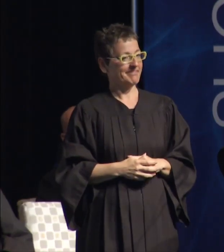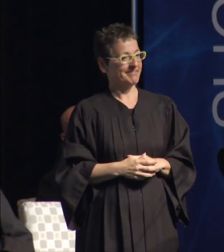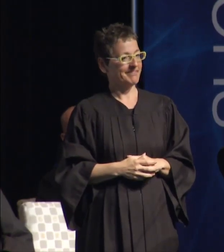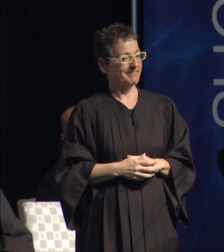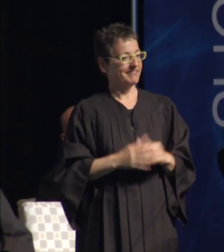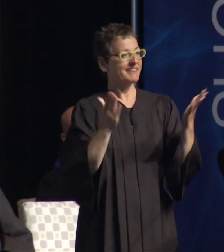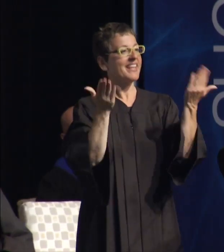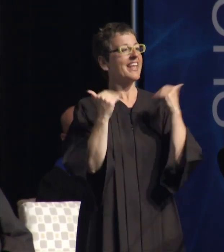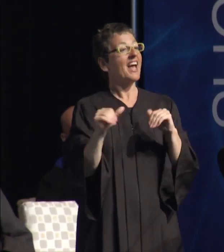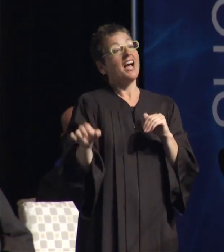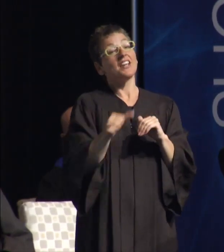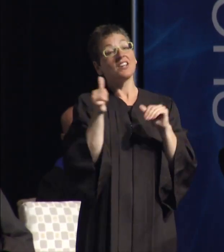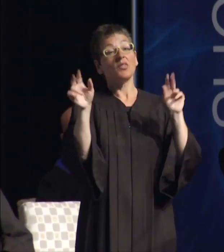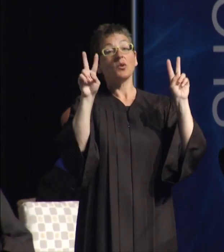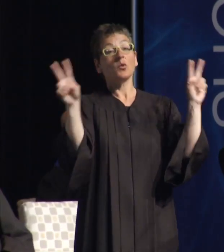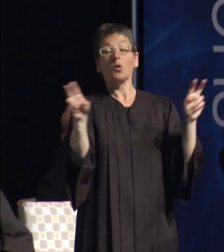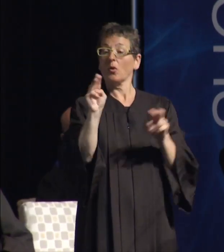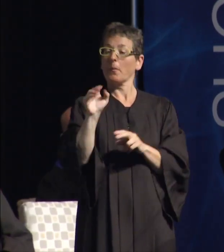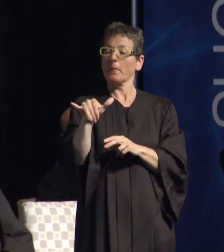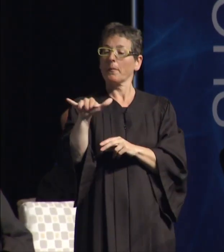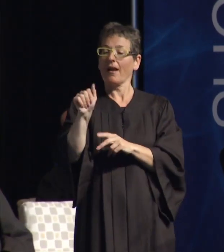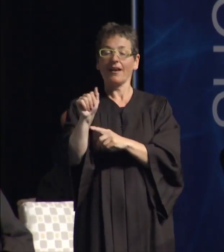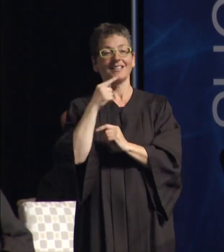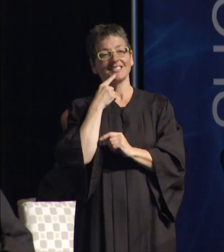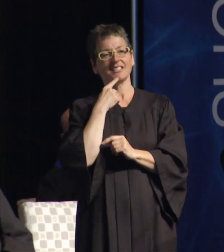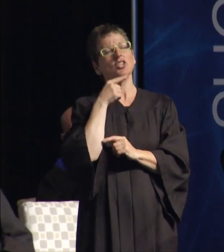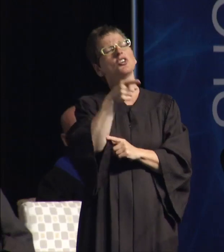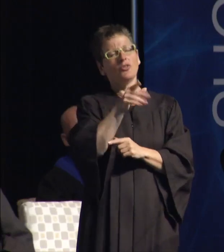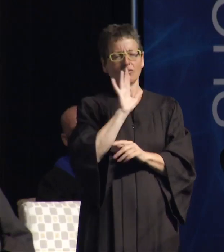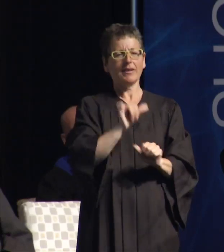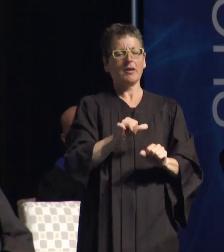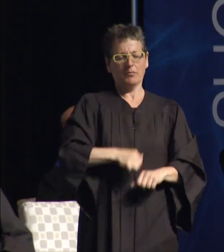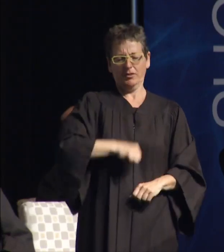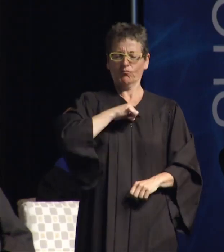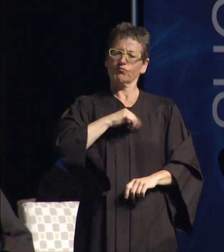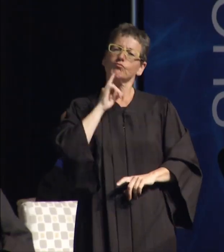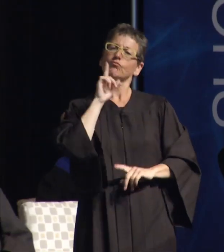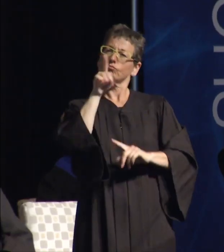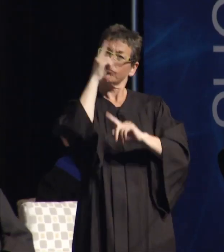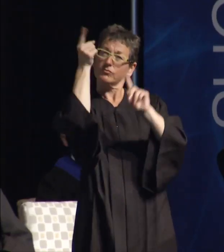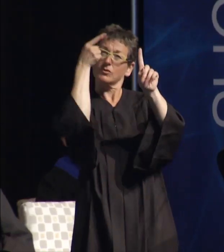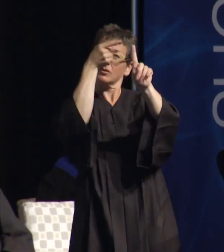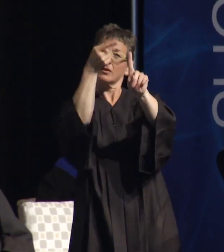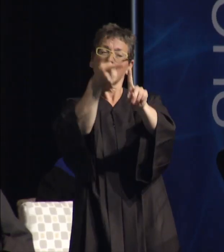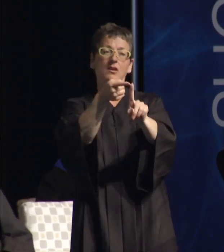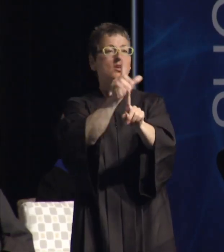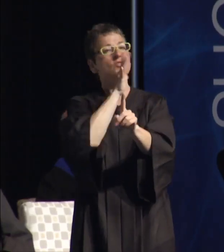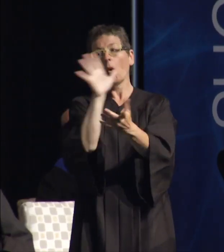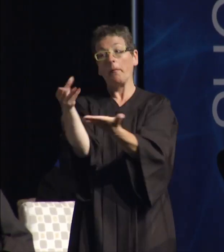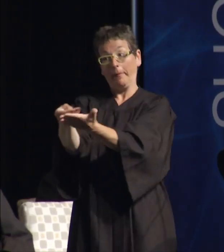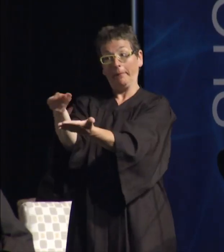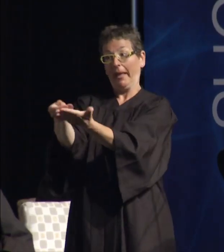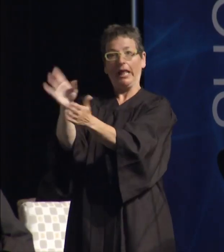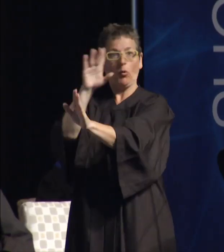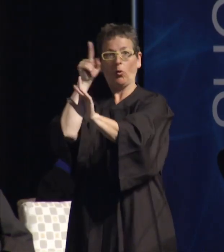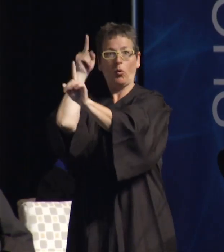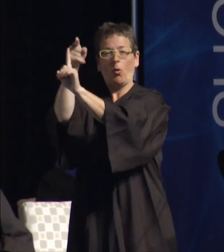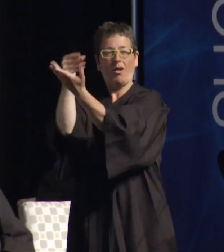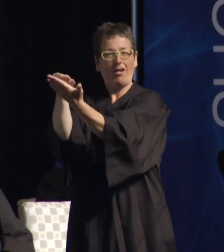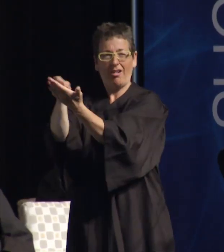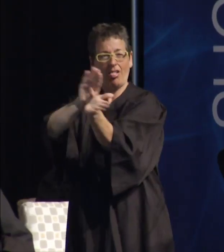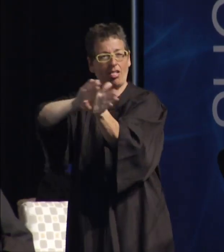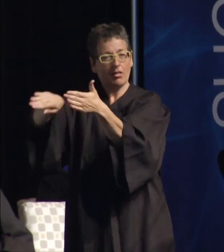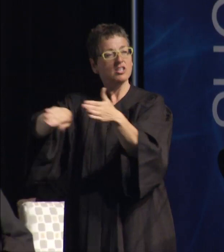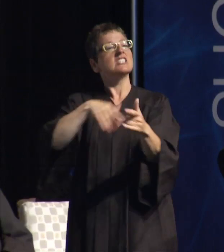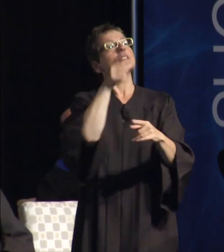Okay, another quote from Maya. You can only become truly accomplished at something you love. Don't make money your goal. Instead, pursue